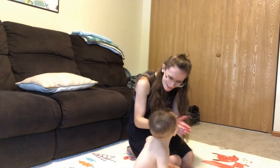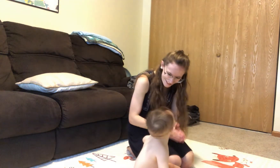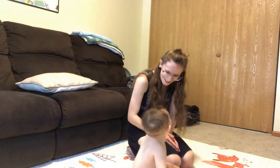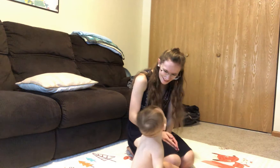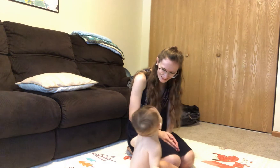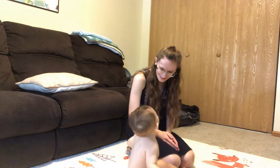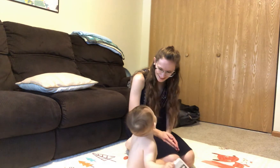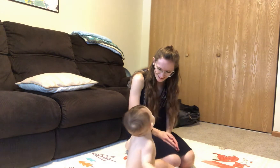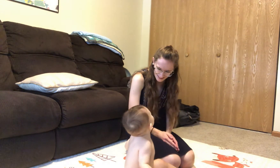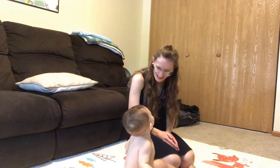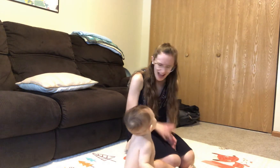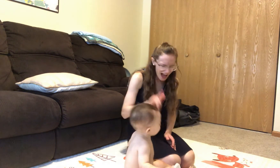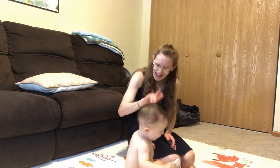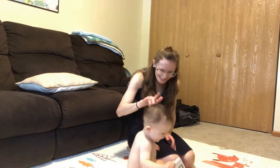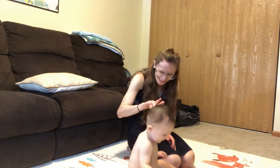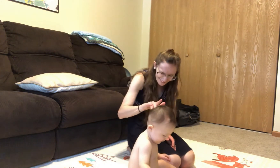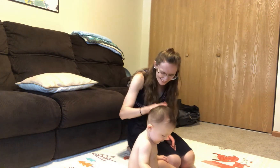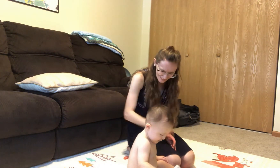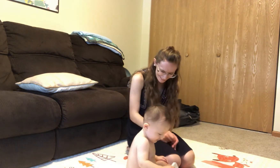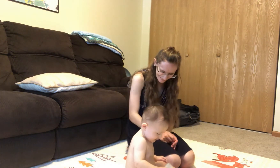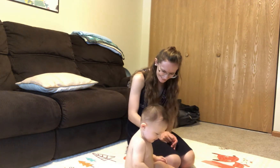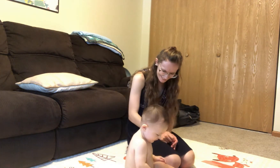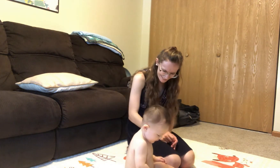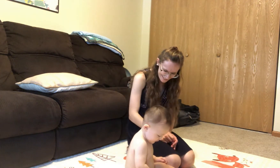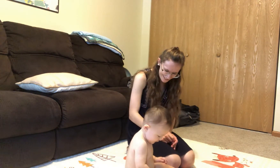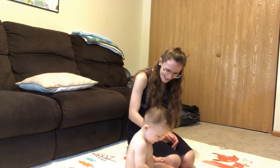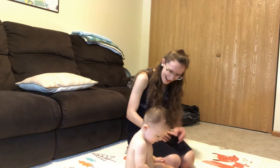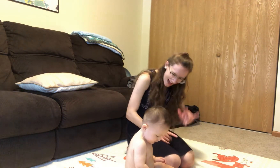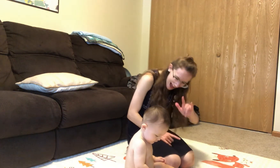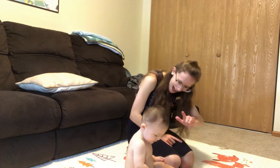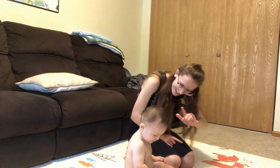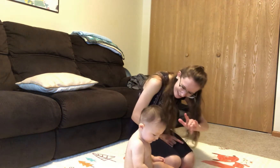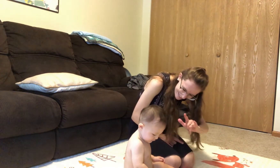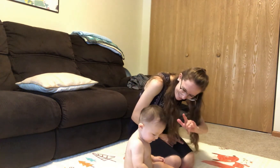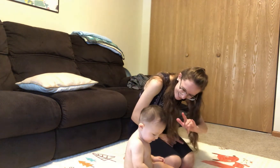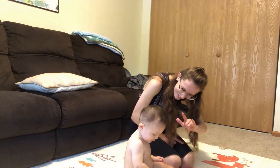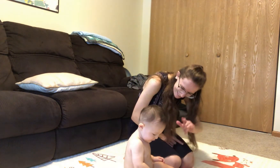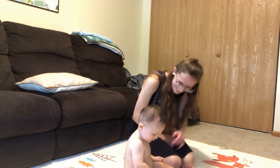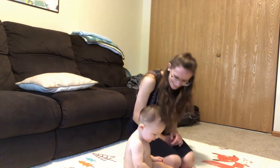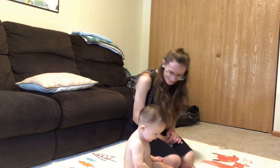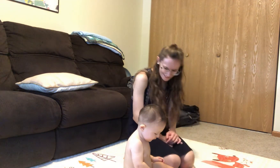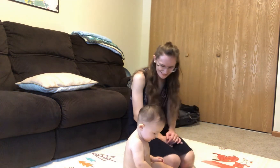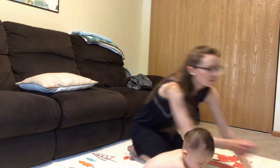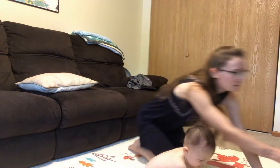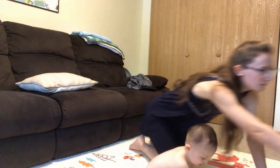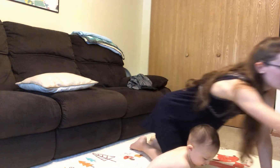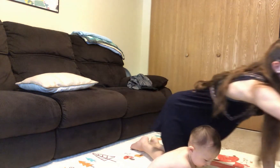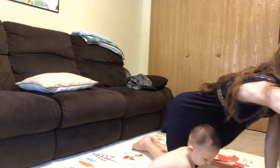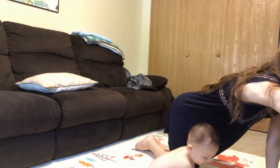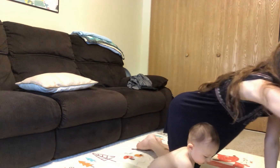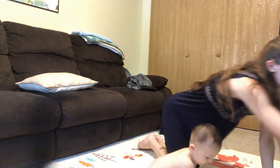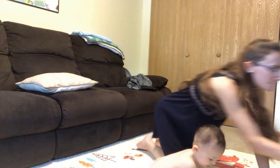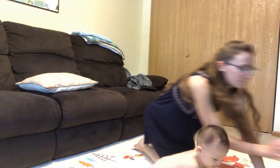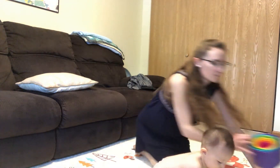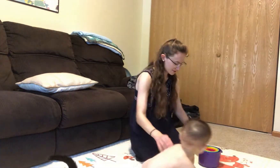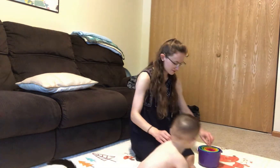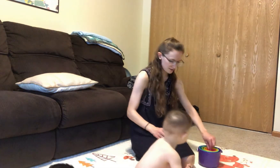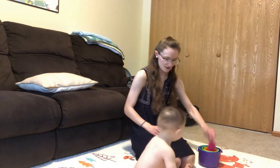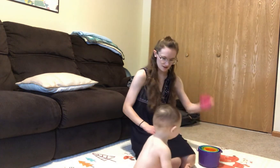have someone else to practice with, I know right now is a time of not always being around other people. So if you don't have someone